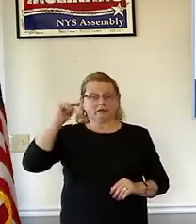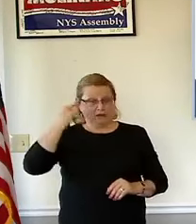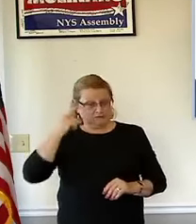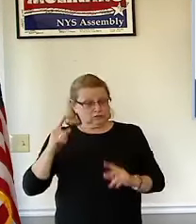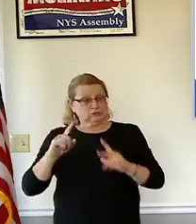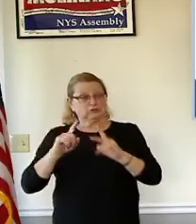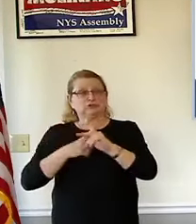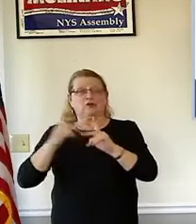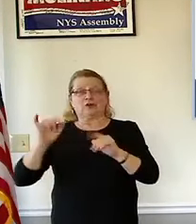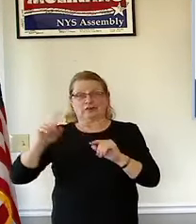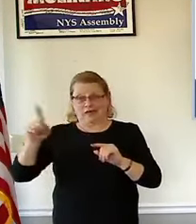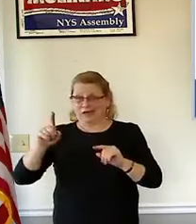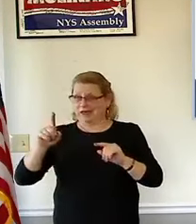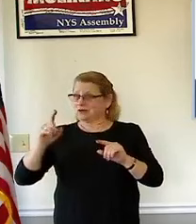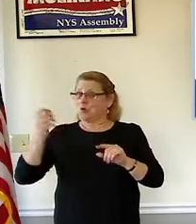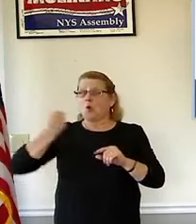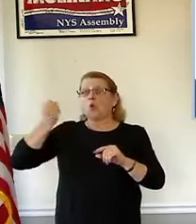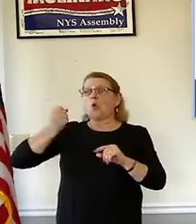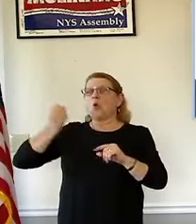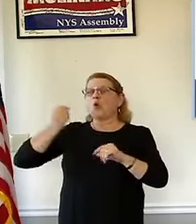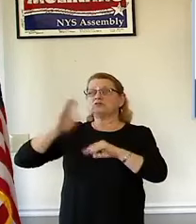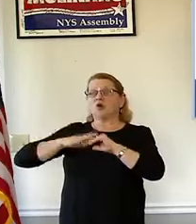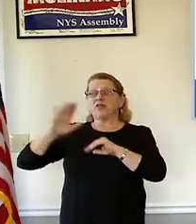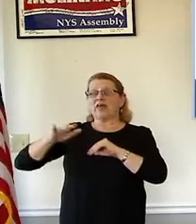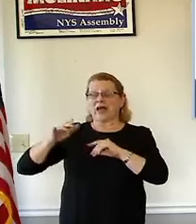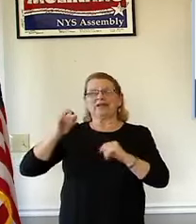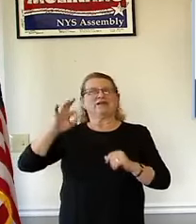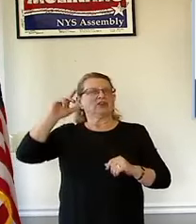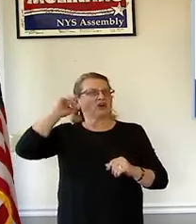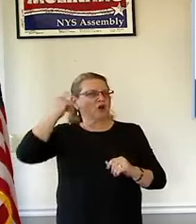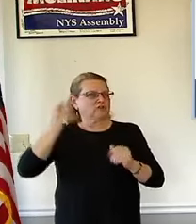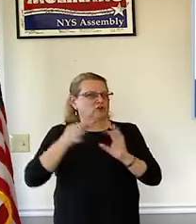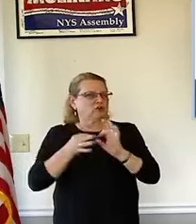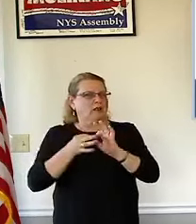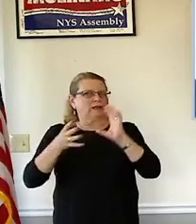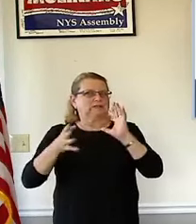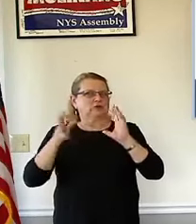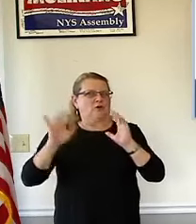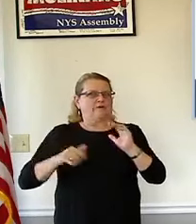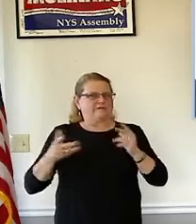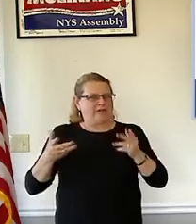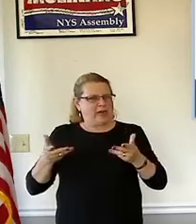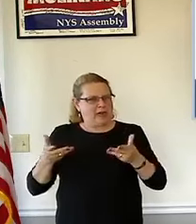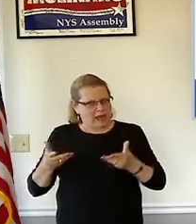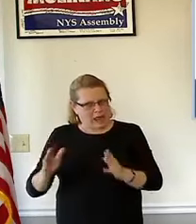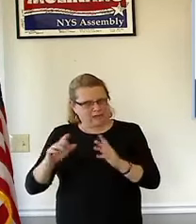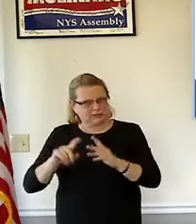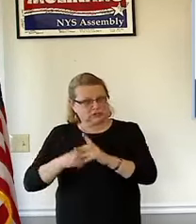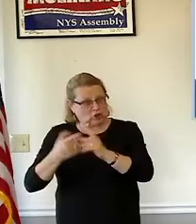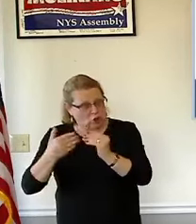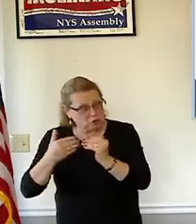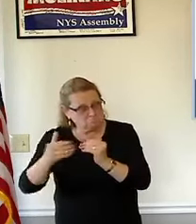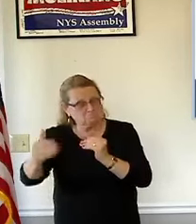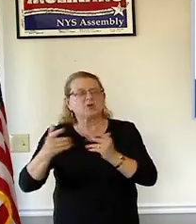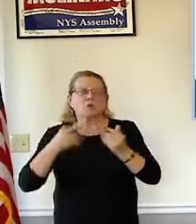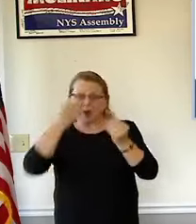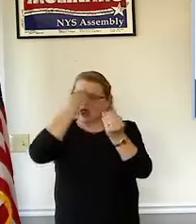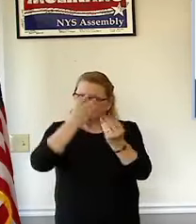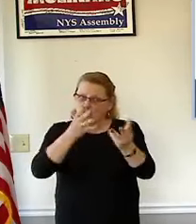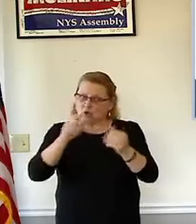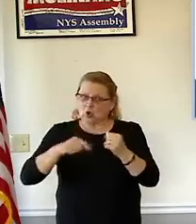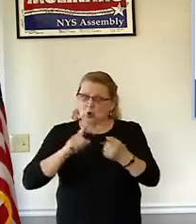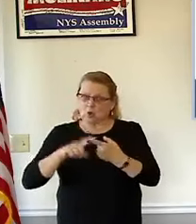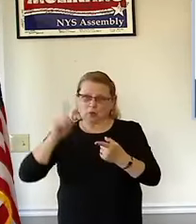you posted as to when and if the governor relinquishes that authority. Ann is asking if we should plan